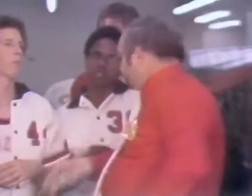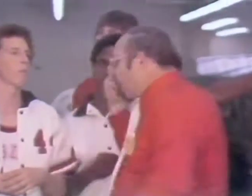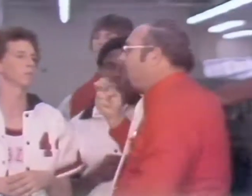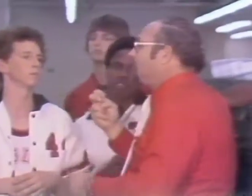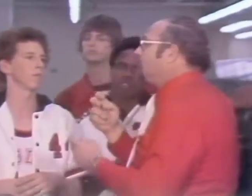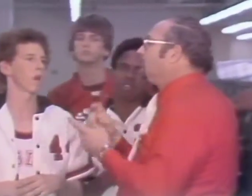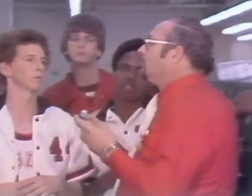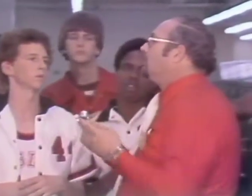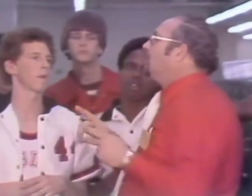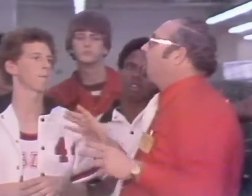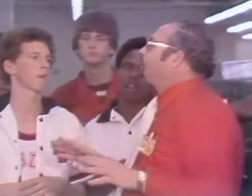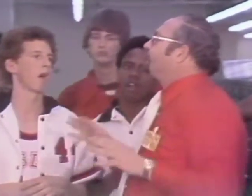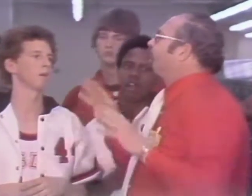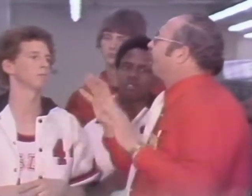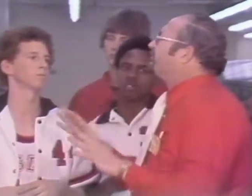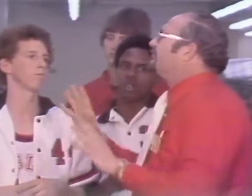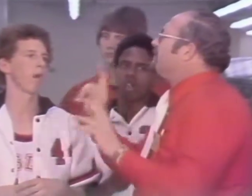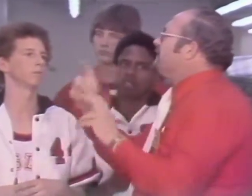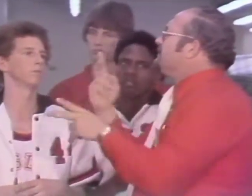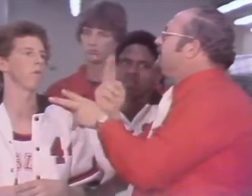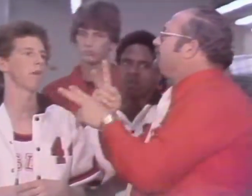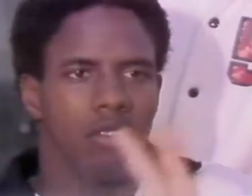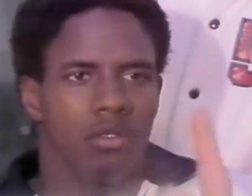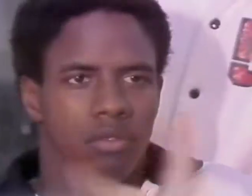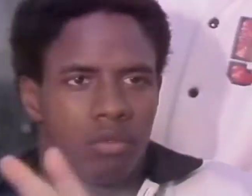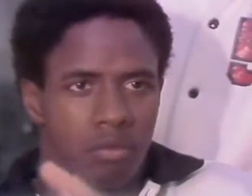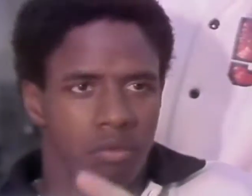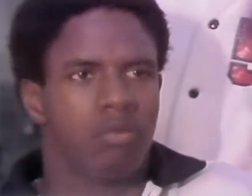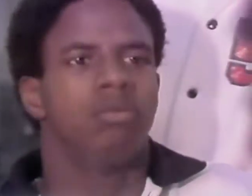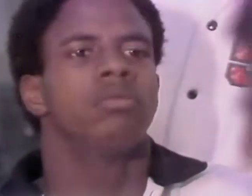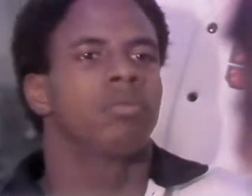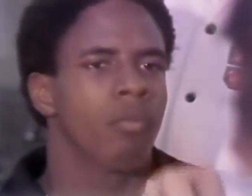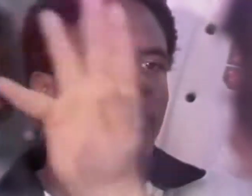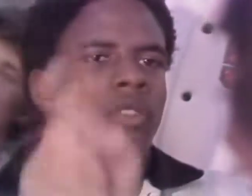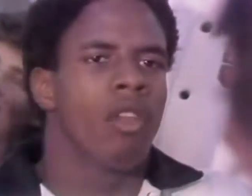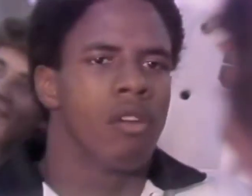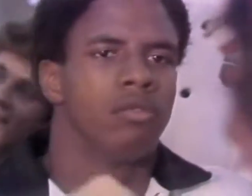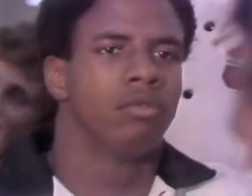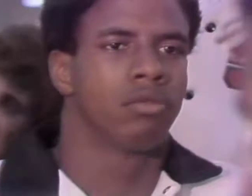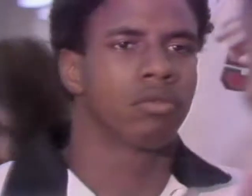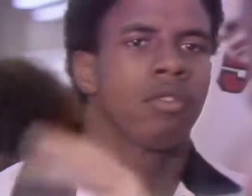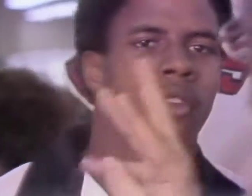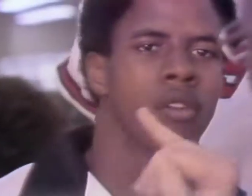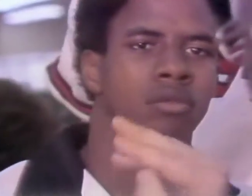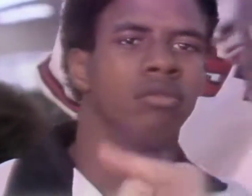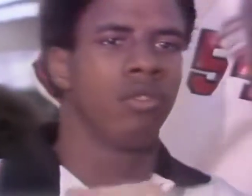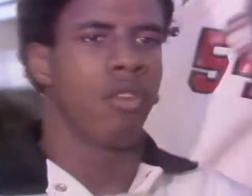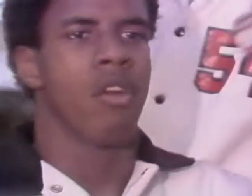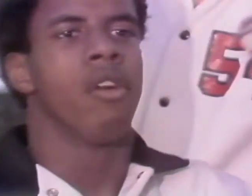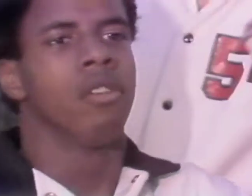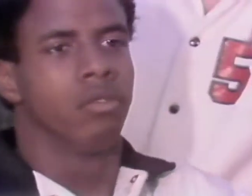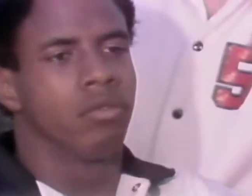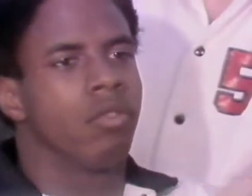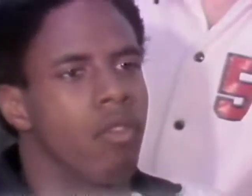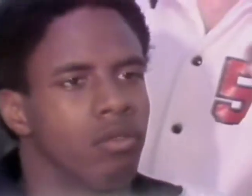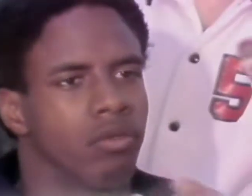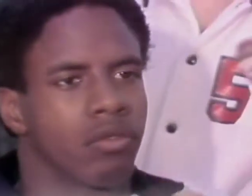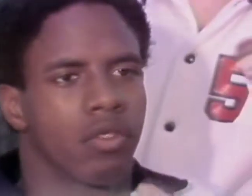They're no different except for the fact that they're deaf. The team is from the California School for the Deaf at